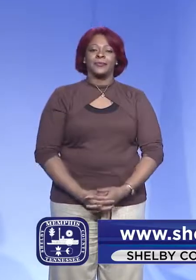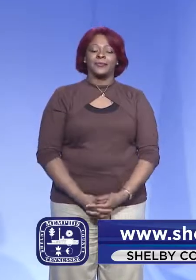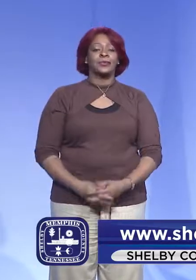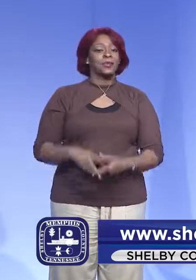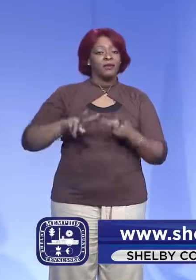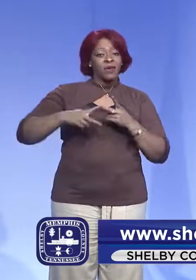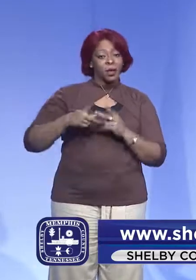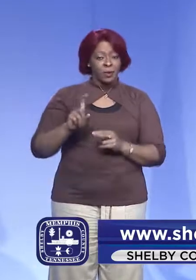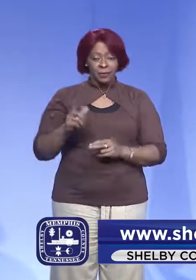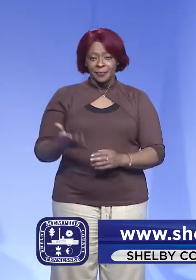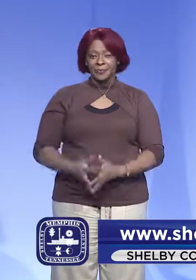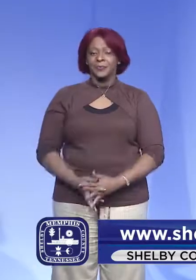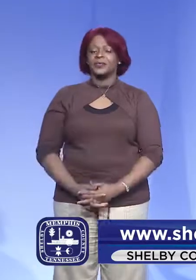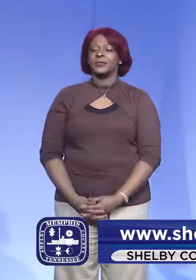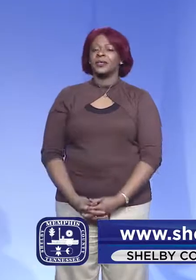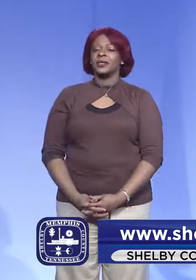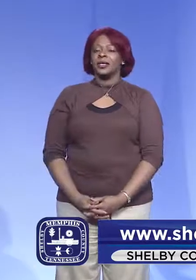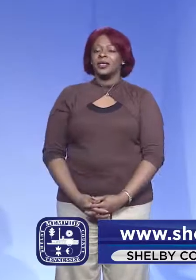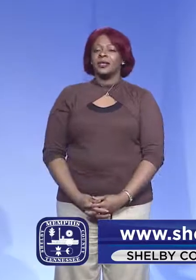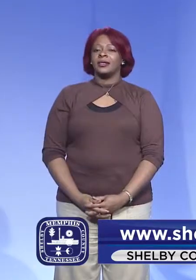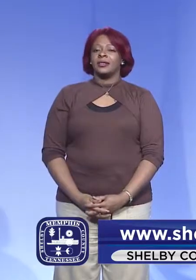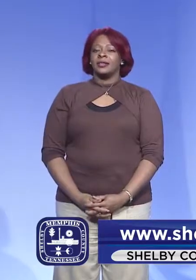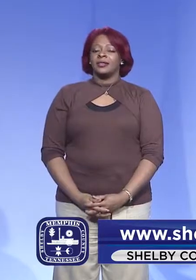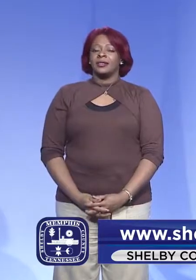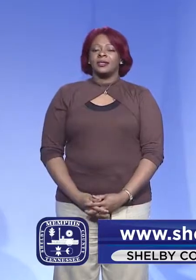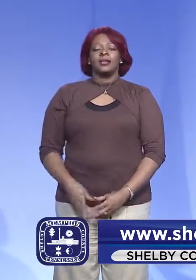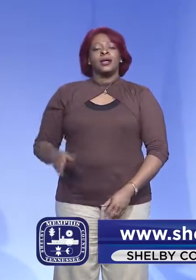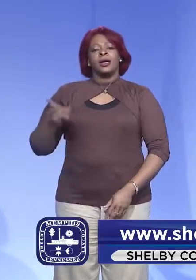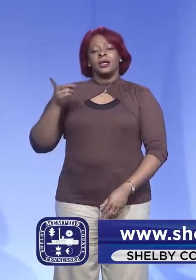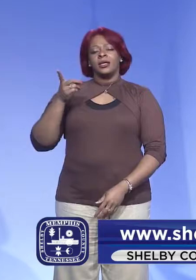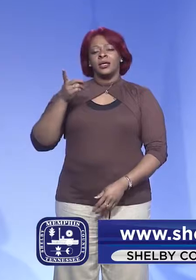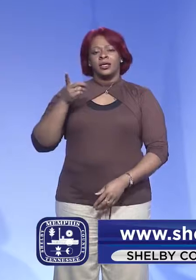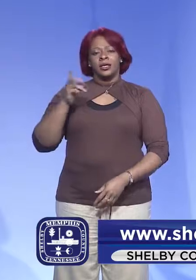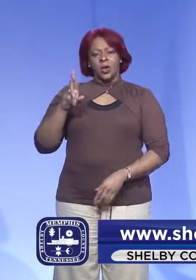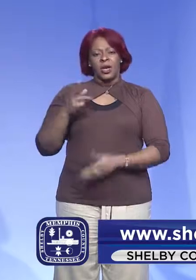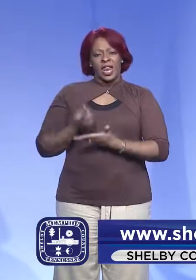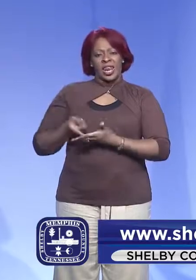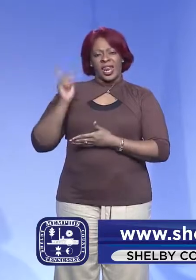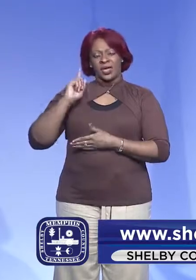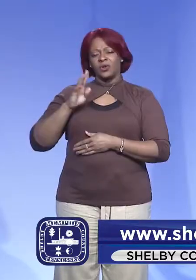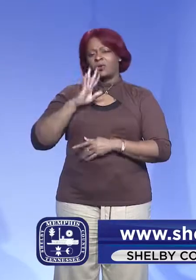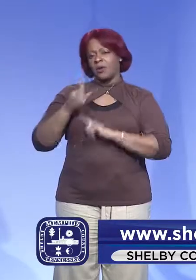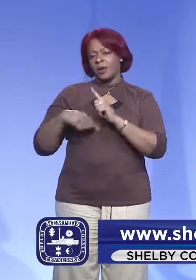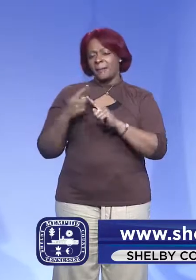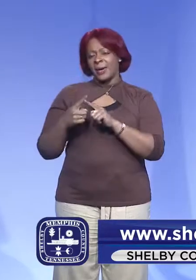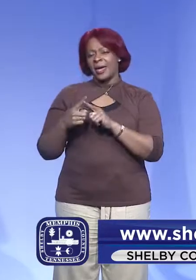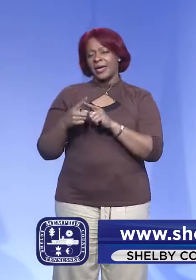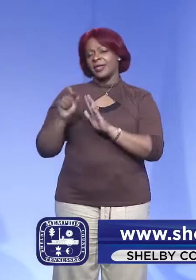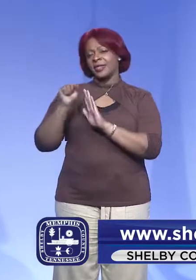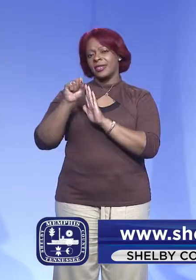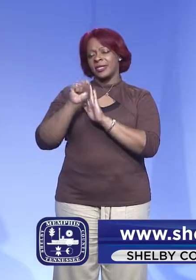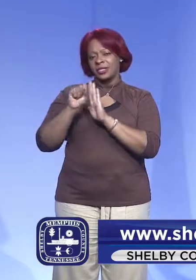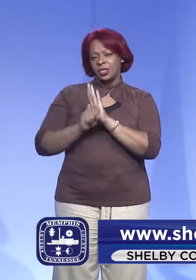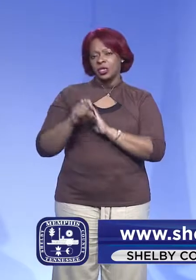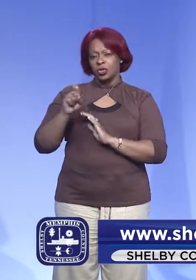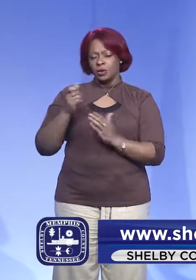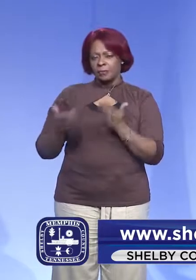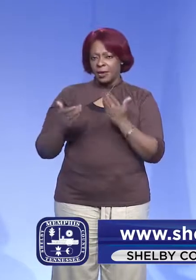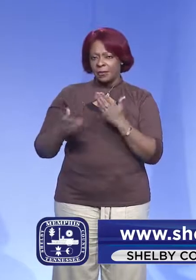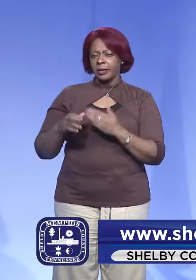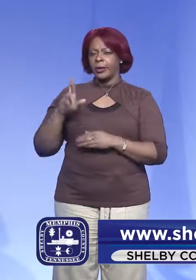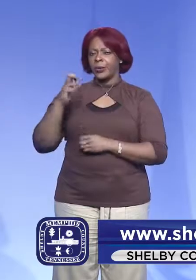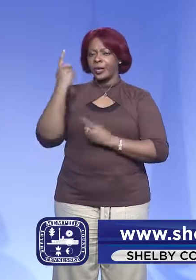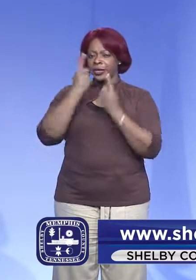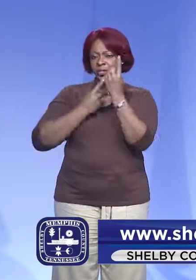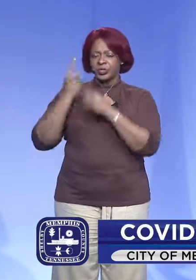Your follow-up, please? Yes, thanks. I know some doctors last week here locally were talking about the state should maybe